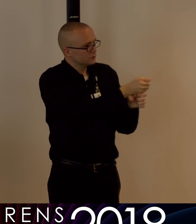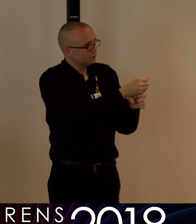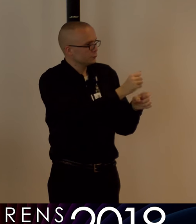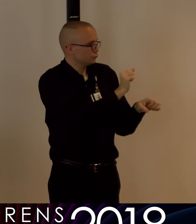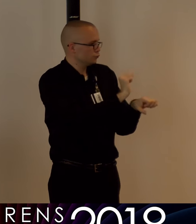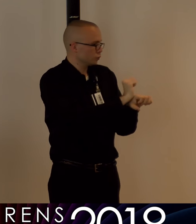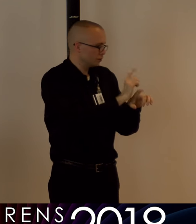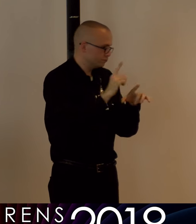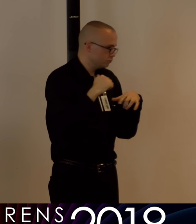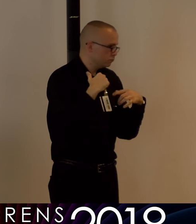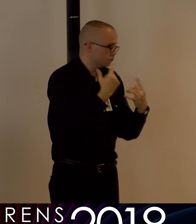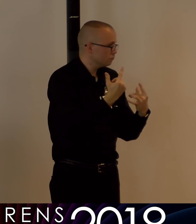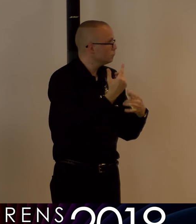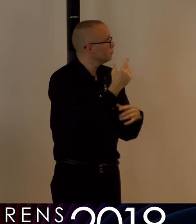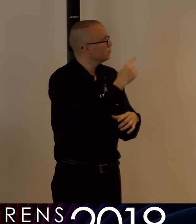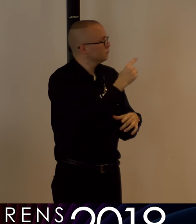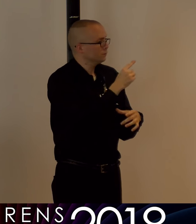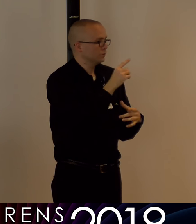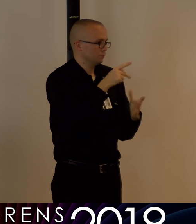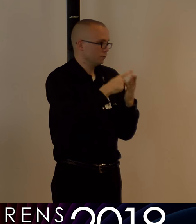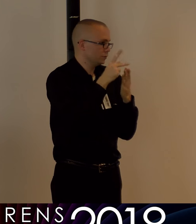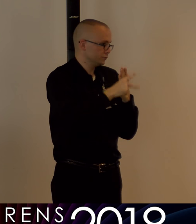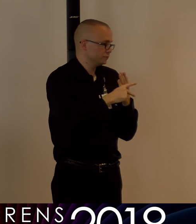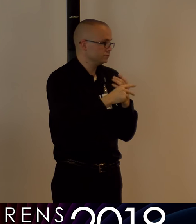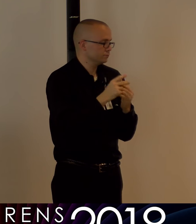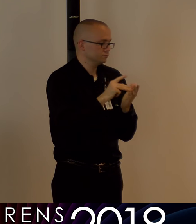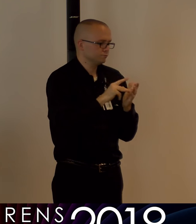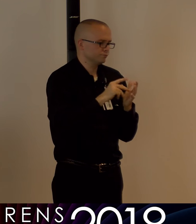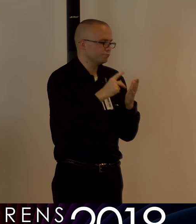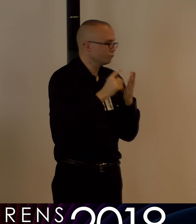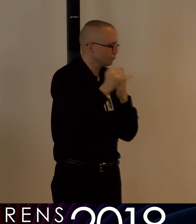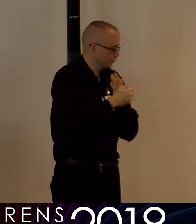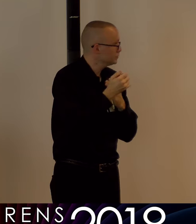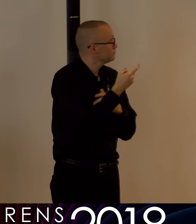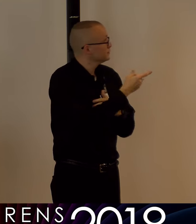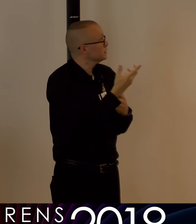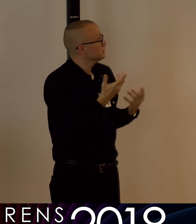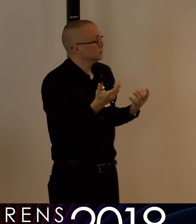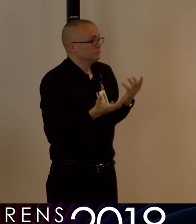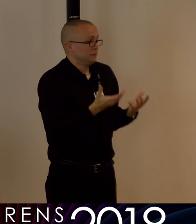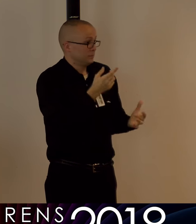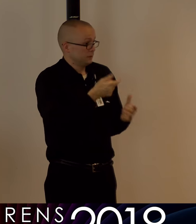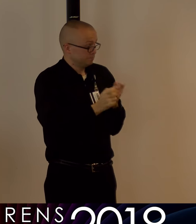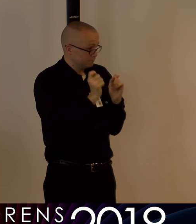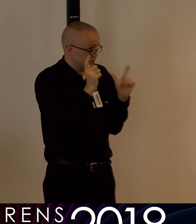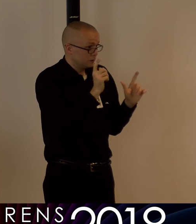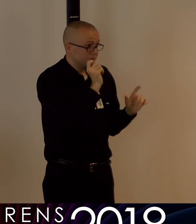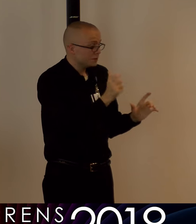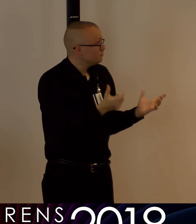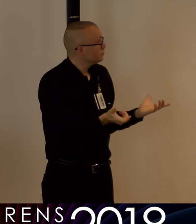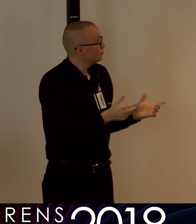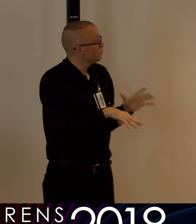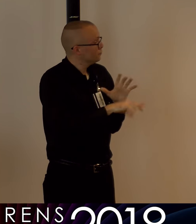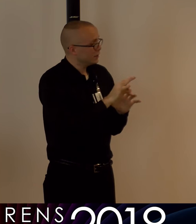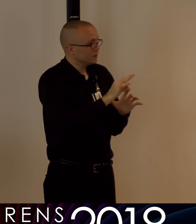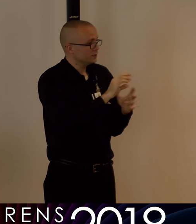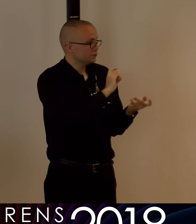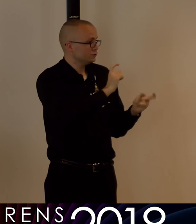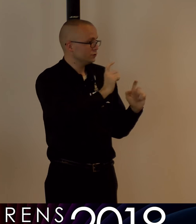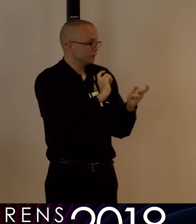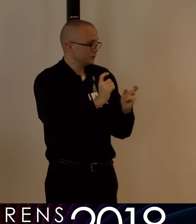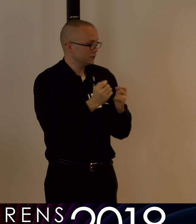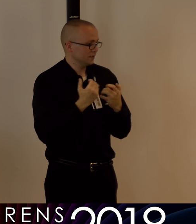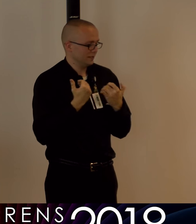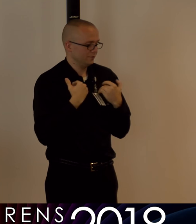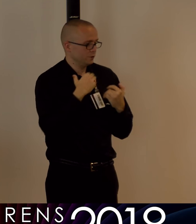work that we did around this project. And perhaps not surprisingly, we found changes in genes that cause